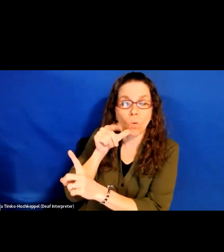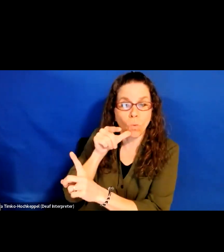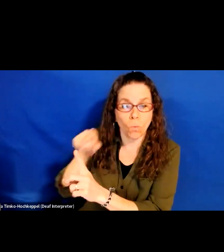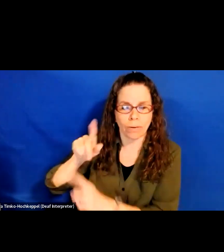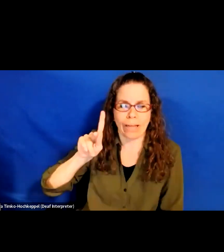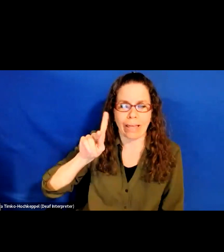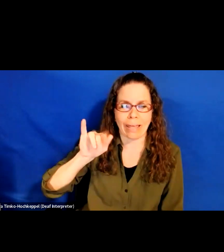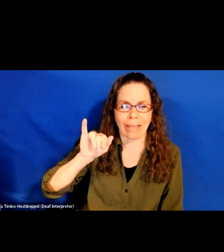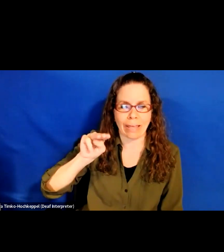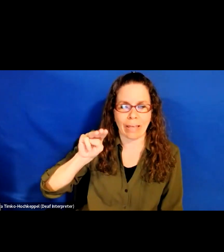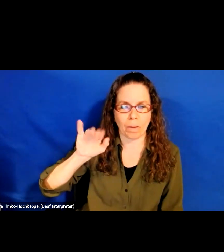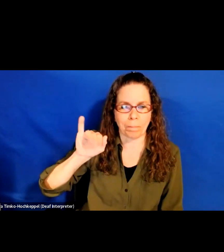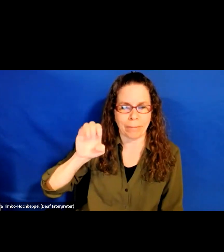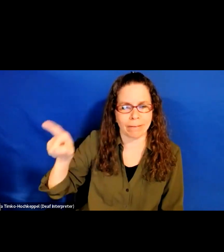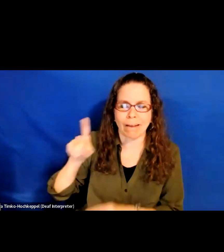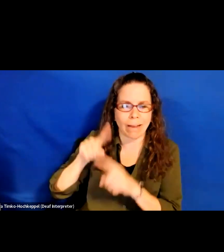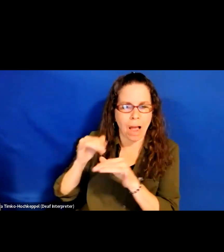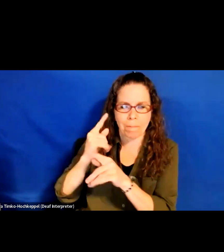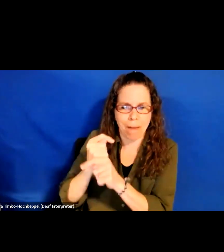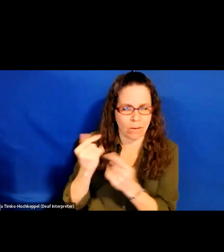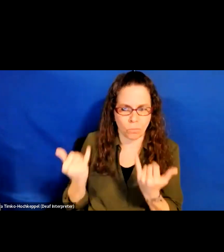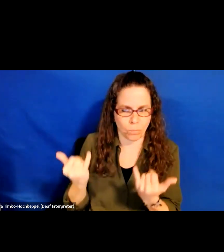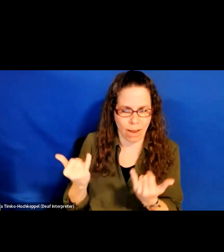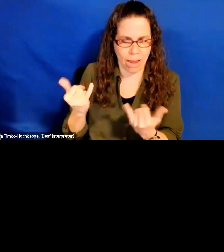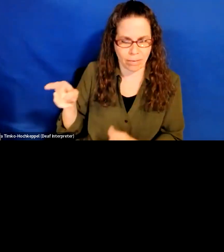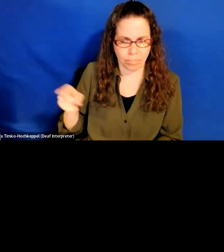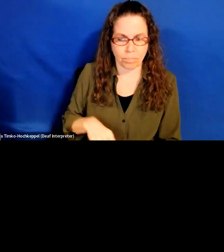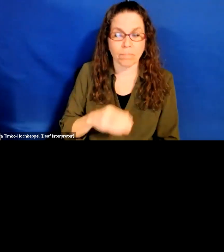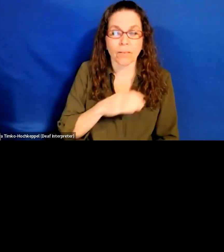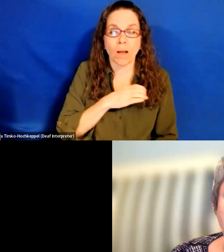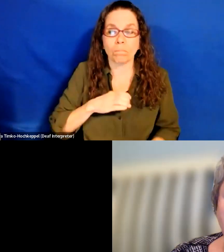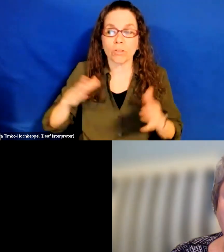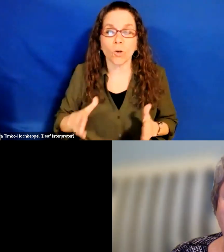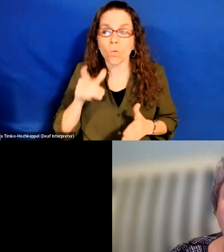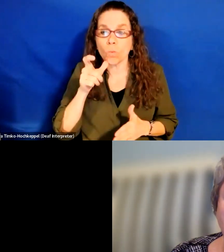And could each of you in turn introduce yourselves?